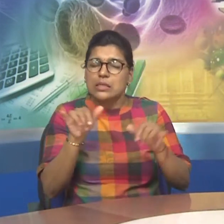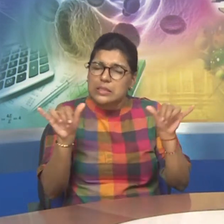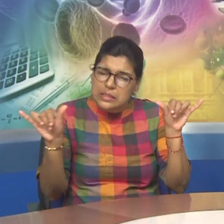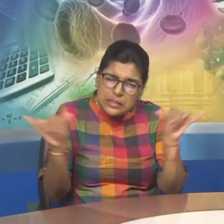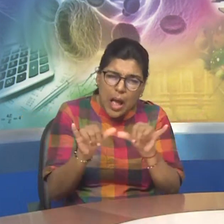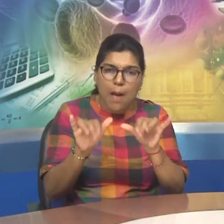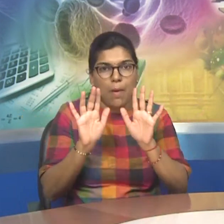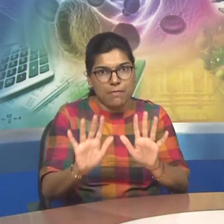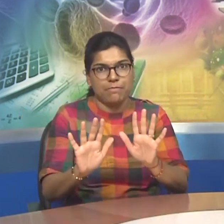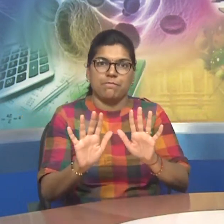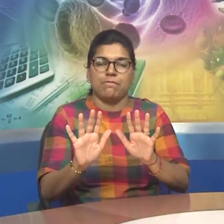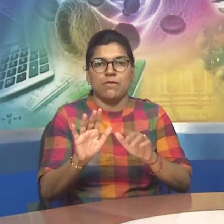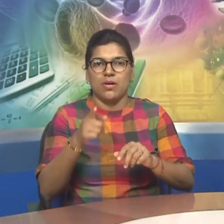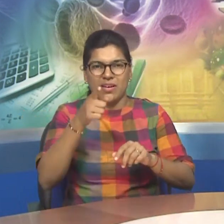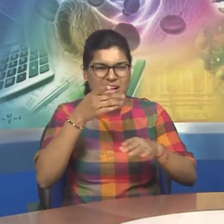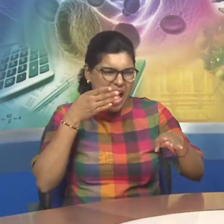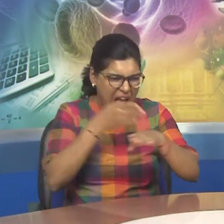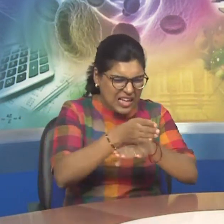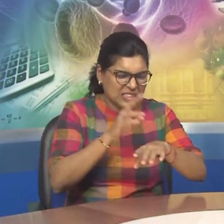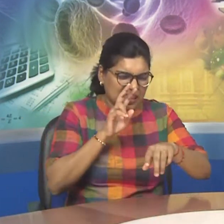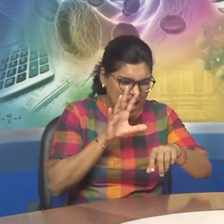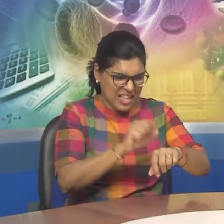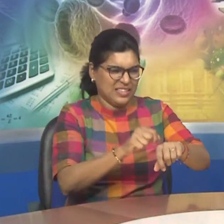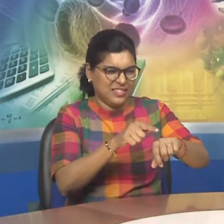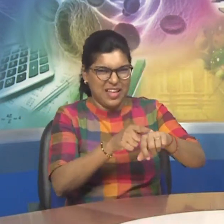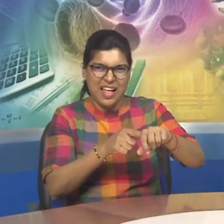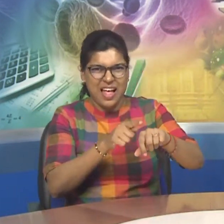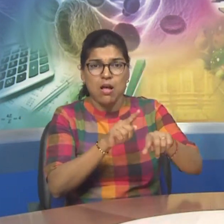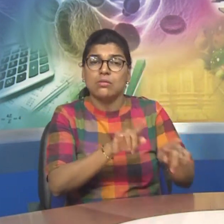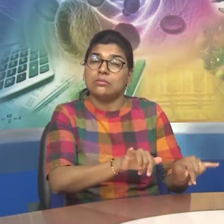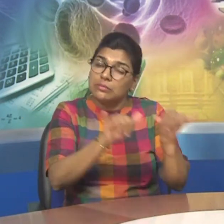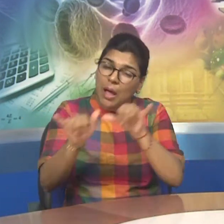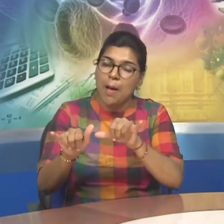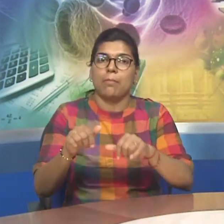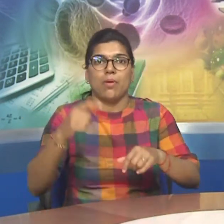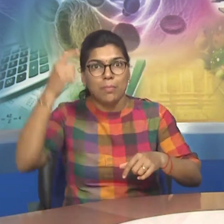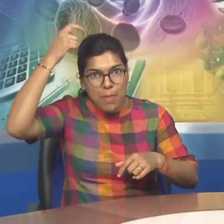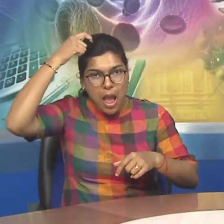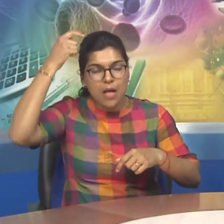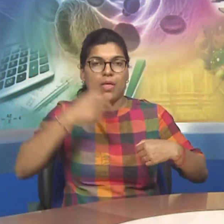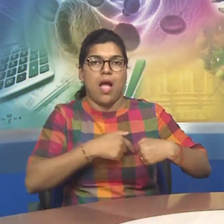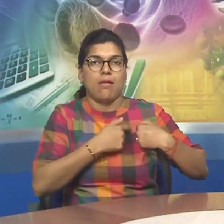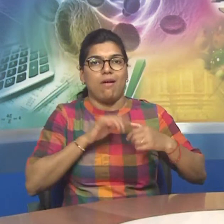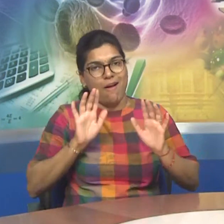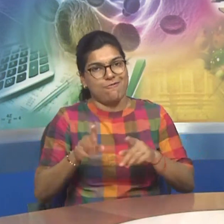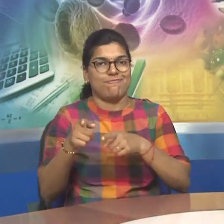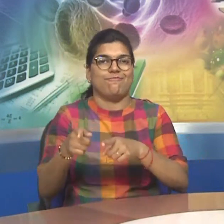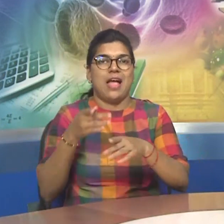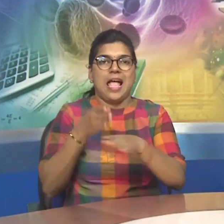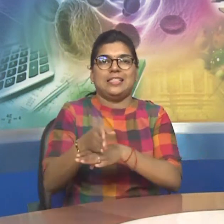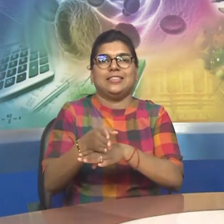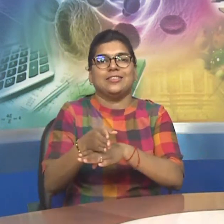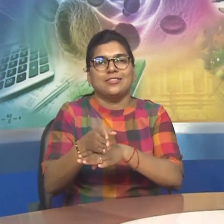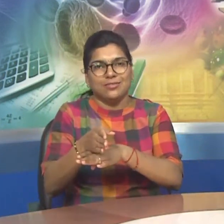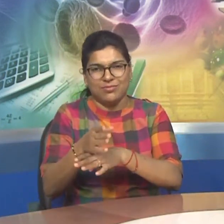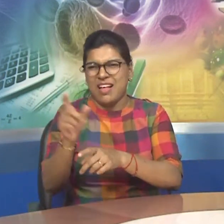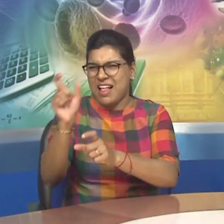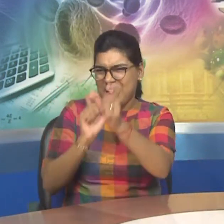But the scars on the mind and heart do not let us forget the experience.